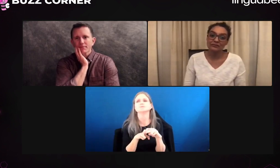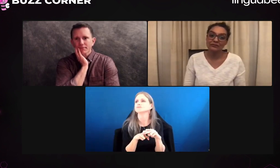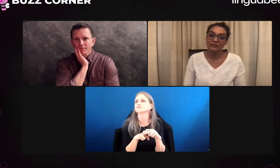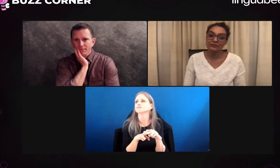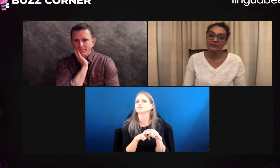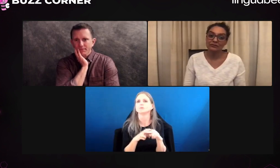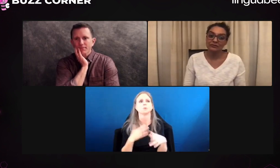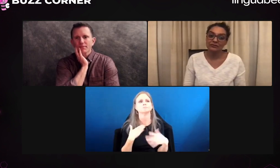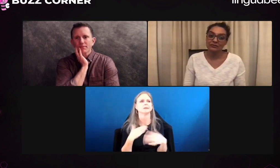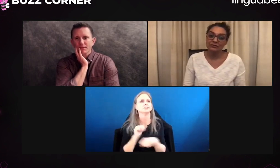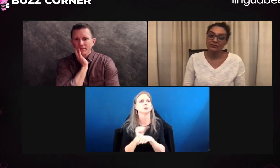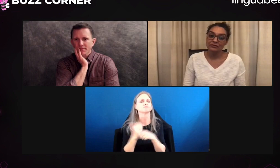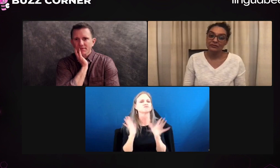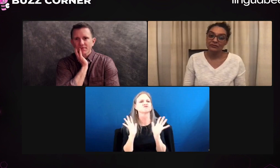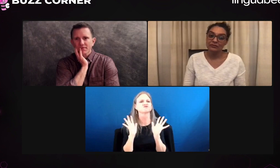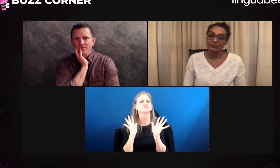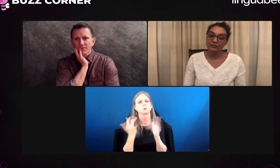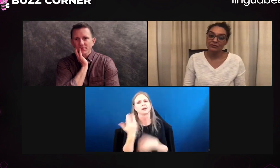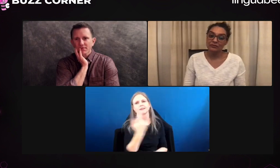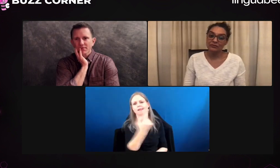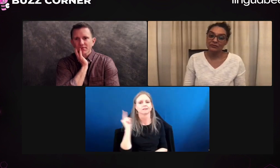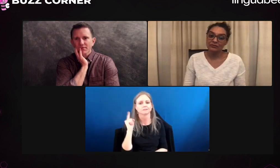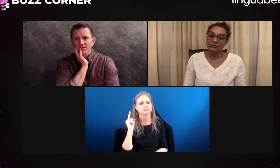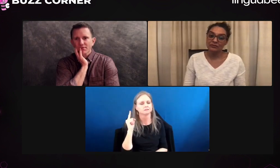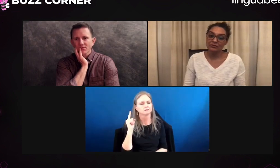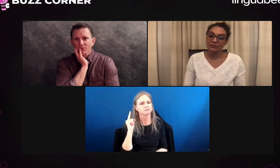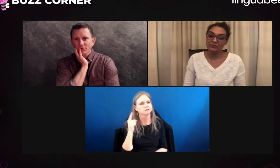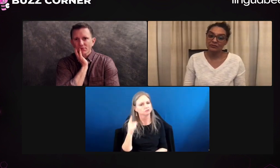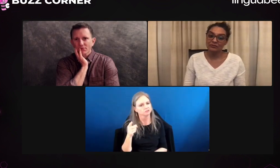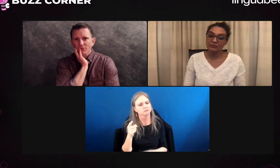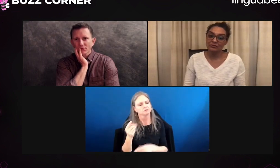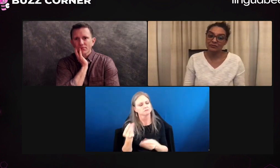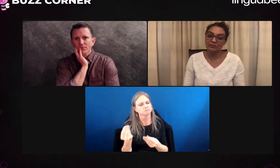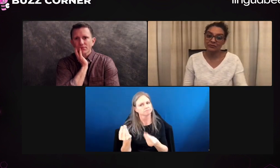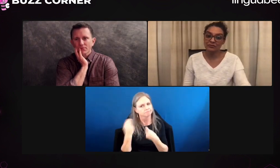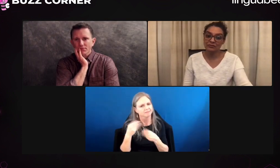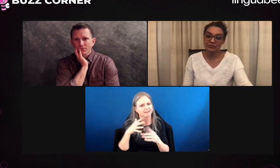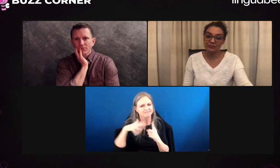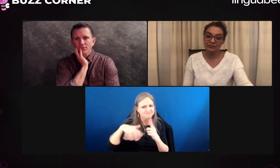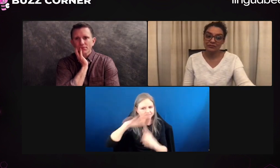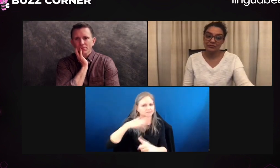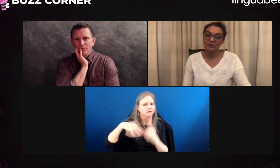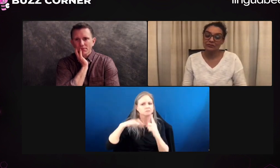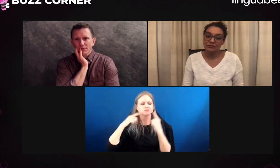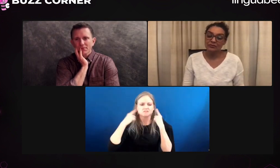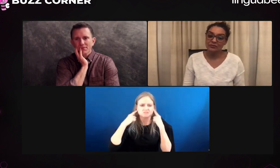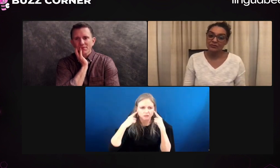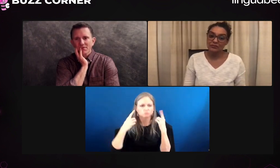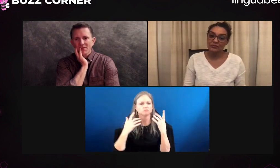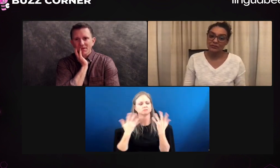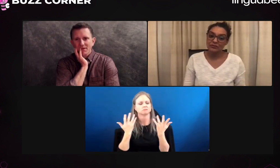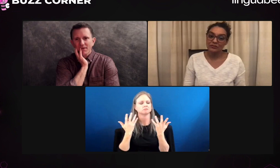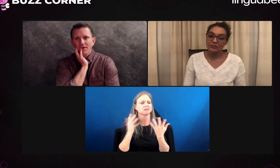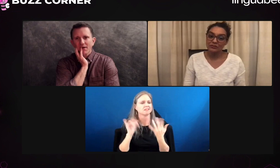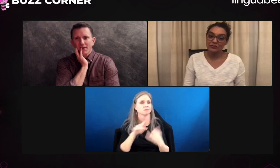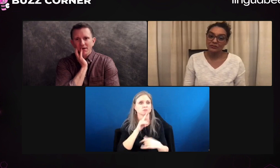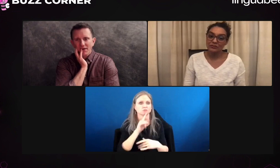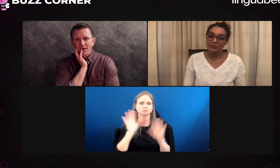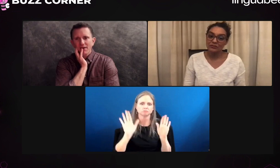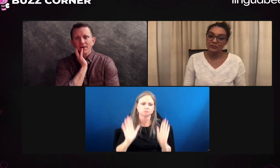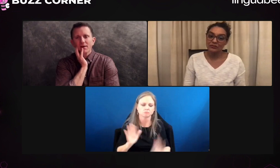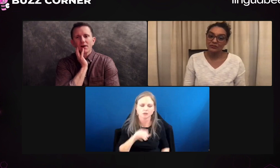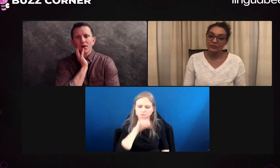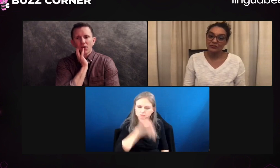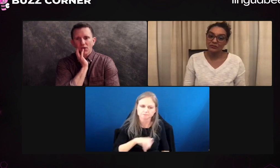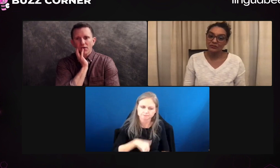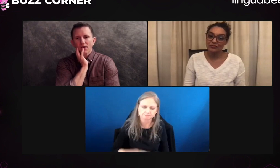excellent. She didn't just sit there and think, well, my job is done once that medical professional leaves the room. No, this interpreter gave me